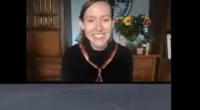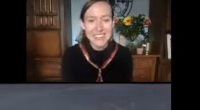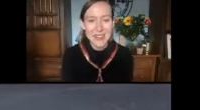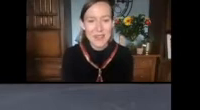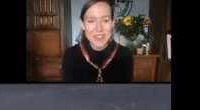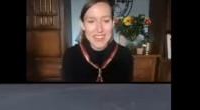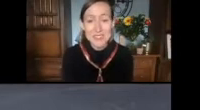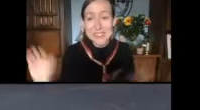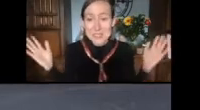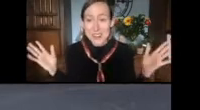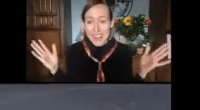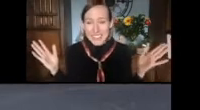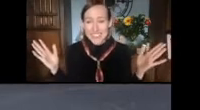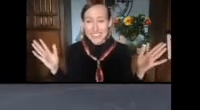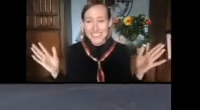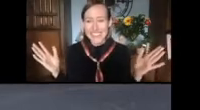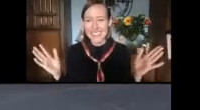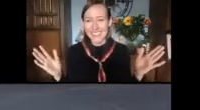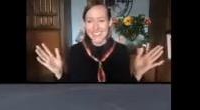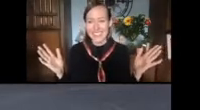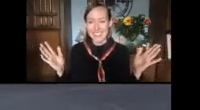Oh, ready? Was it red?